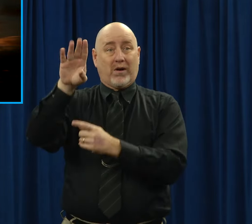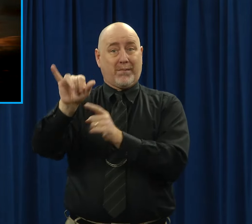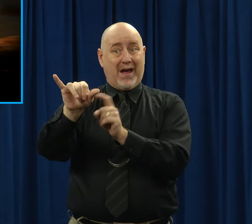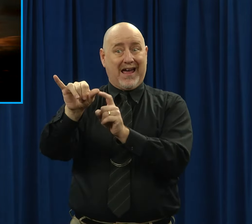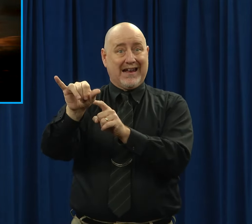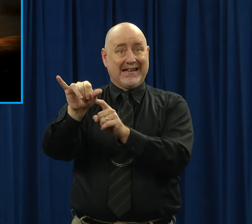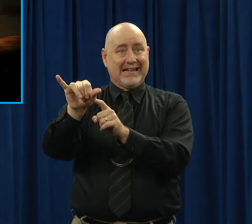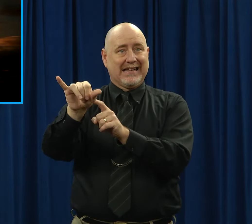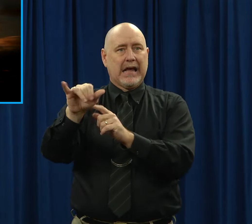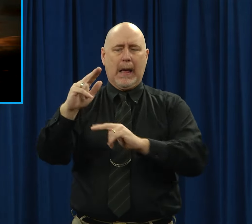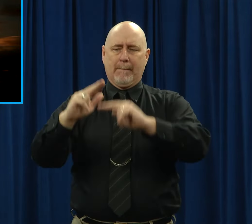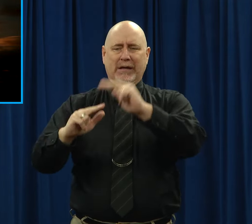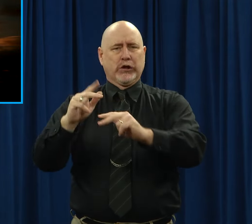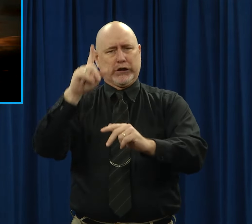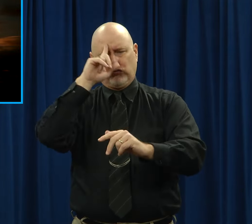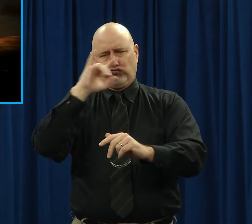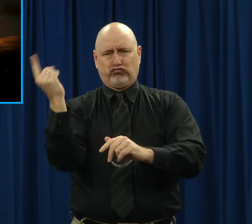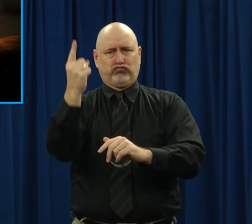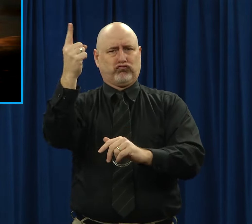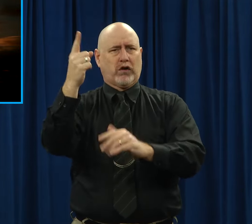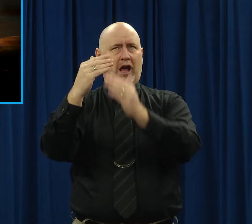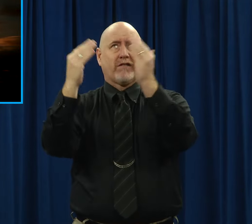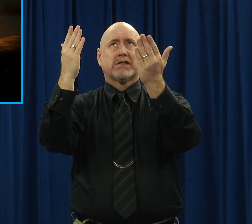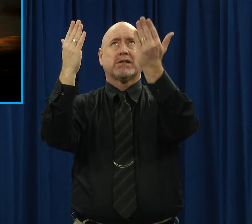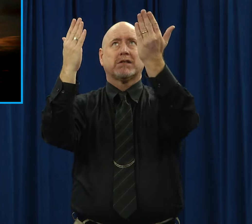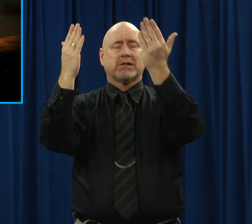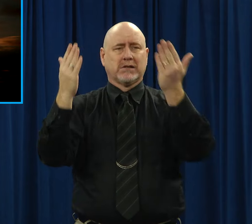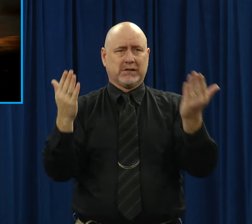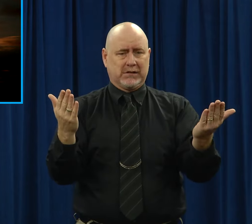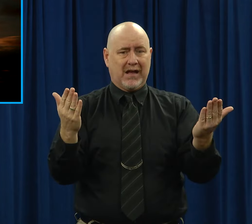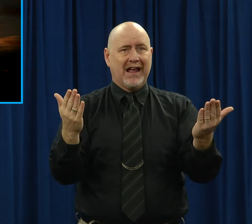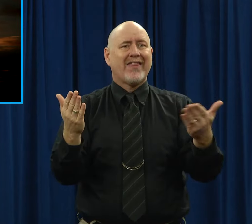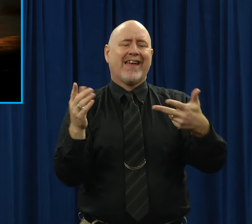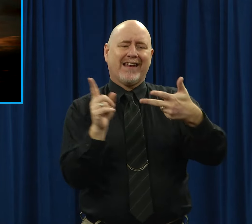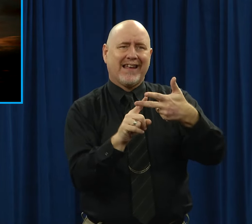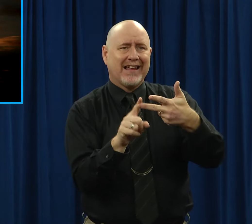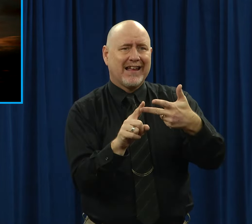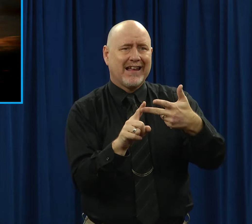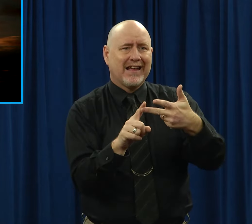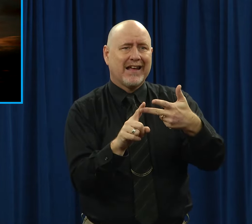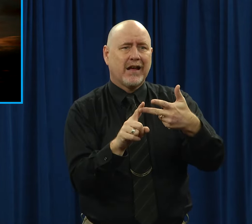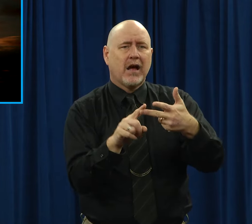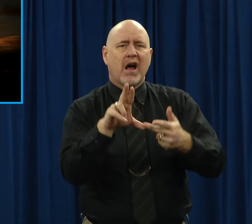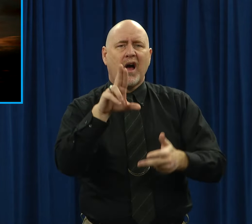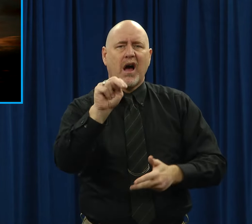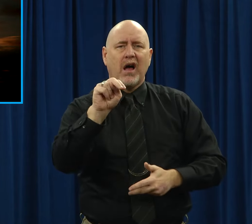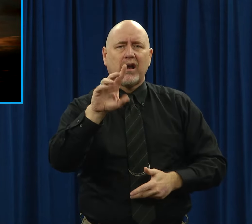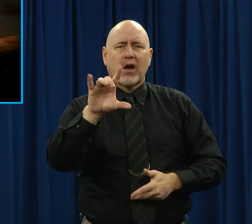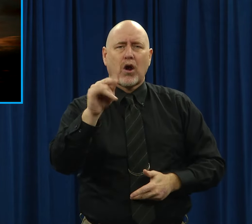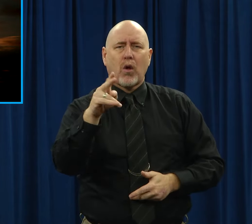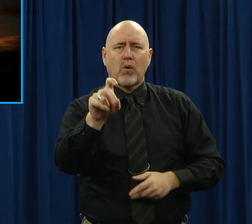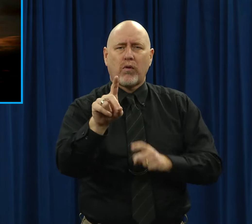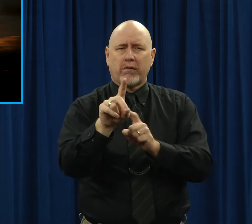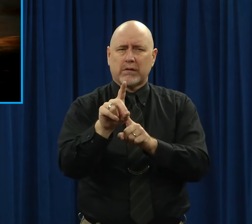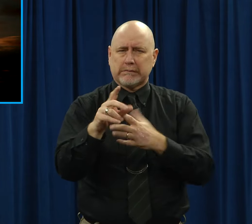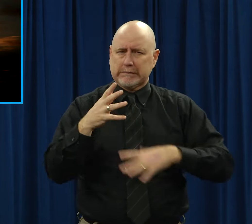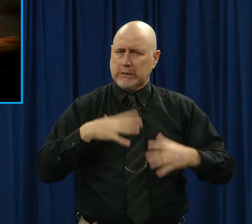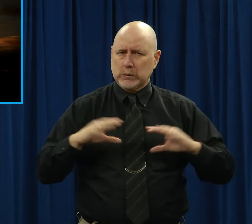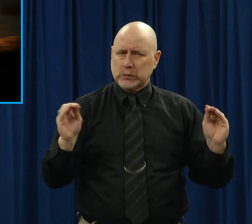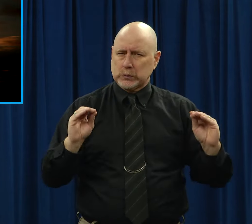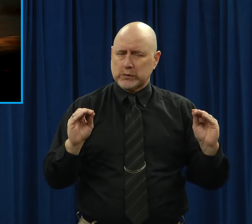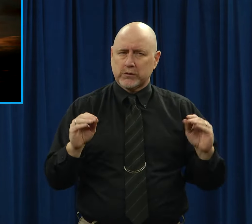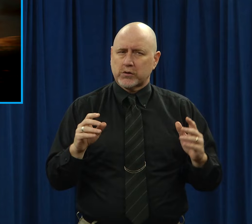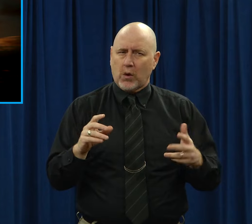in the resurrected body as being in a building eternal in the heavens. But then he also speaks about being